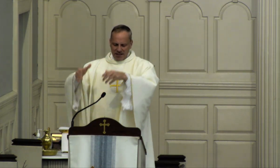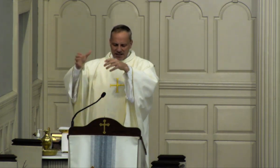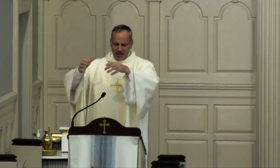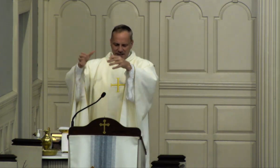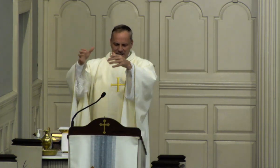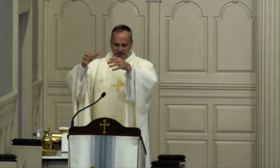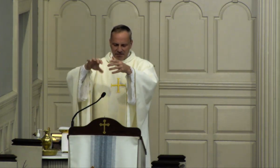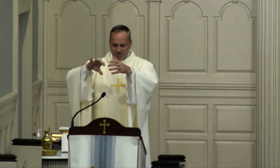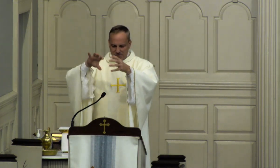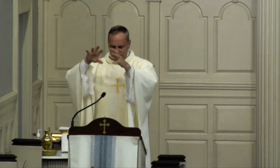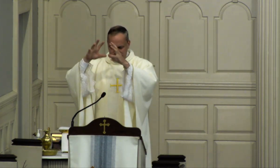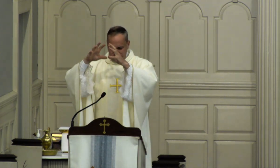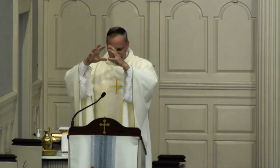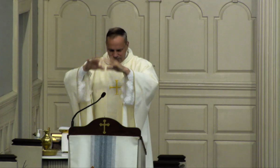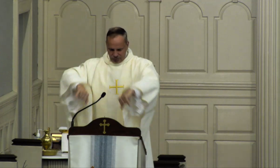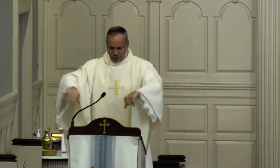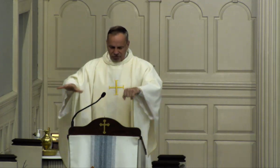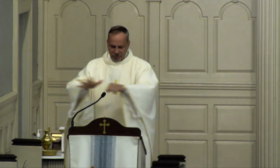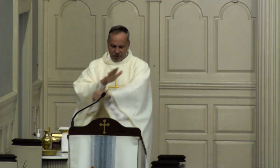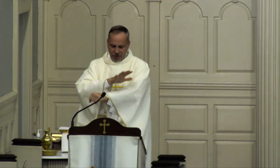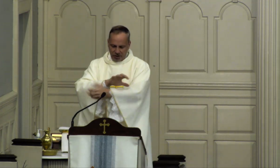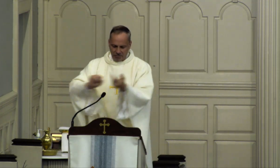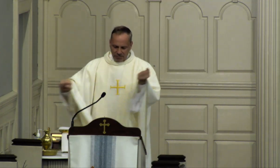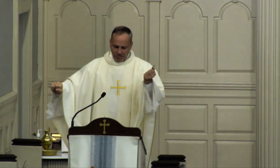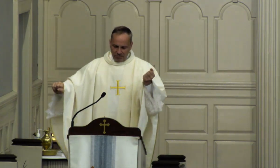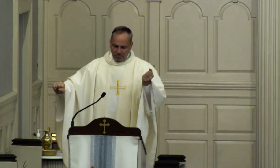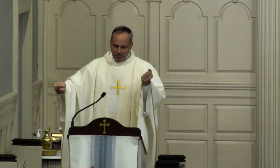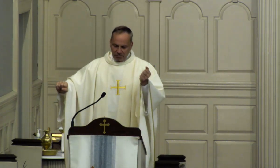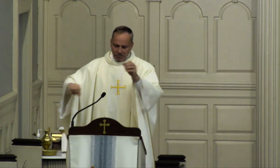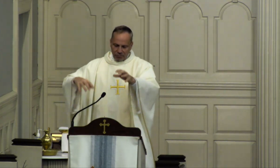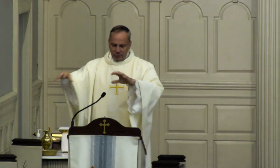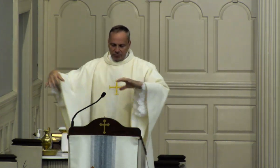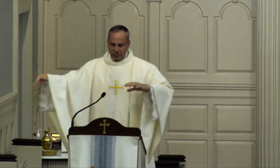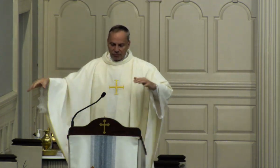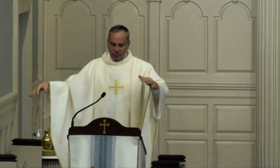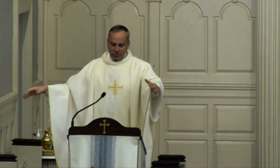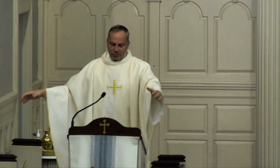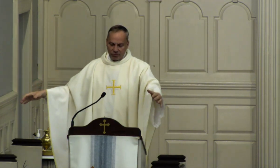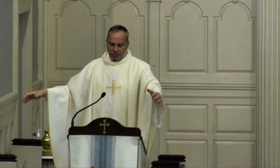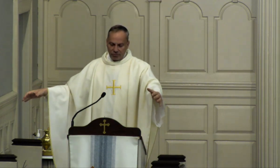And they will not leave one stone upon another within you,